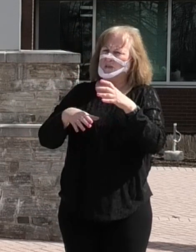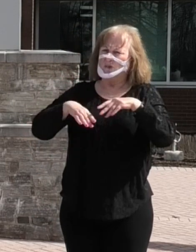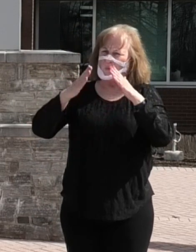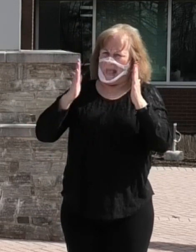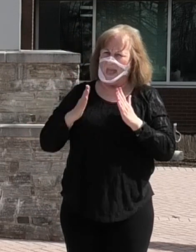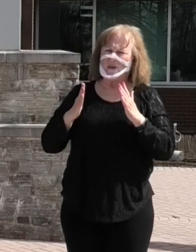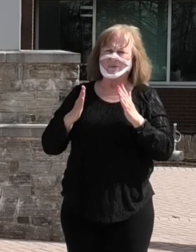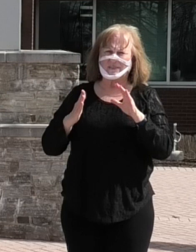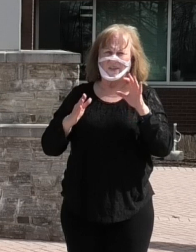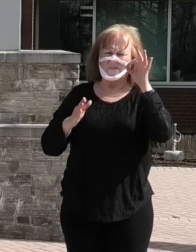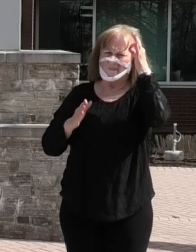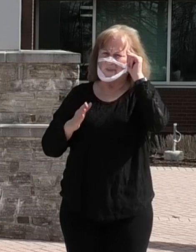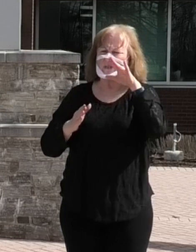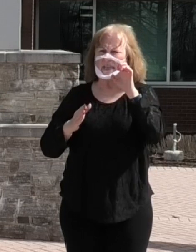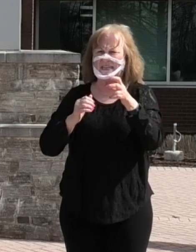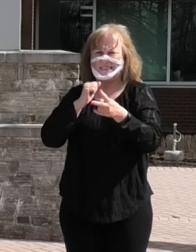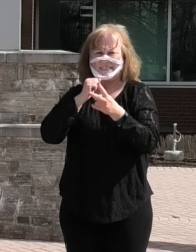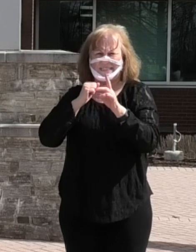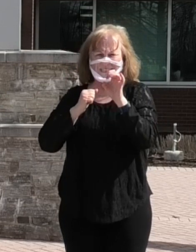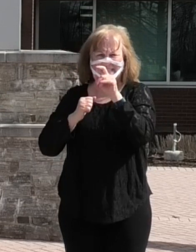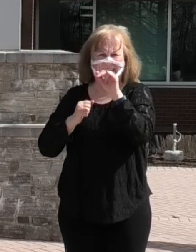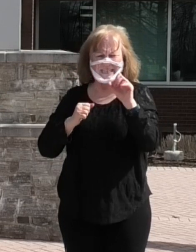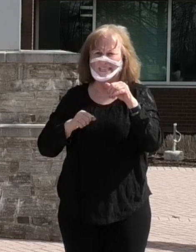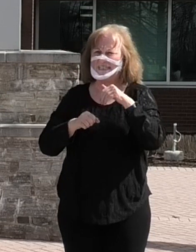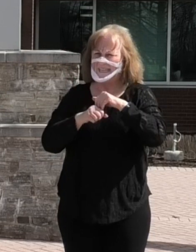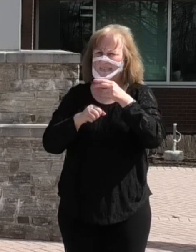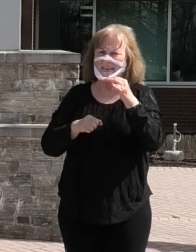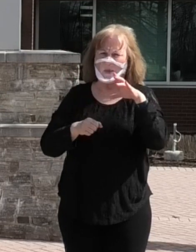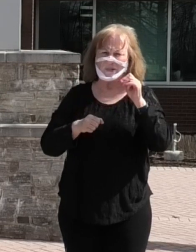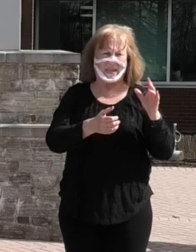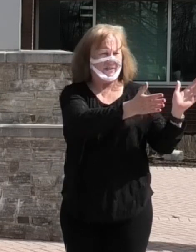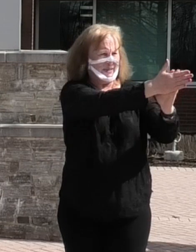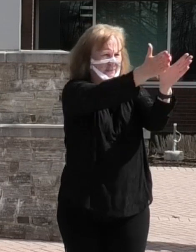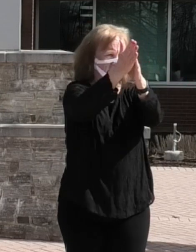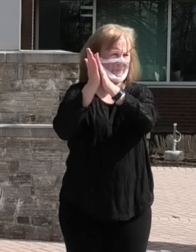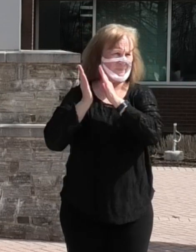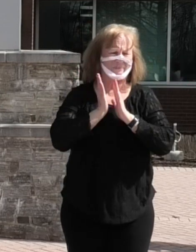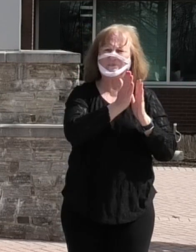ICE detainees at the Howard County Detention Center.